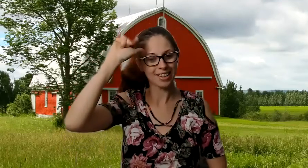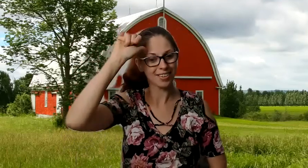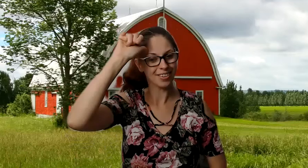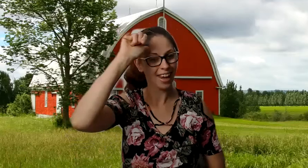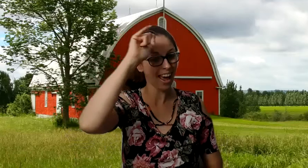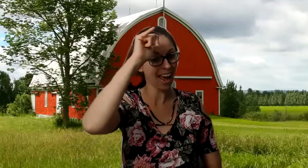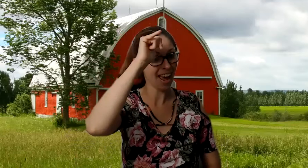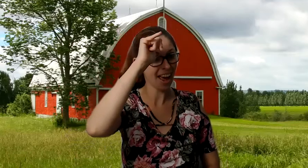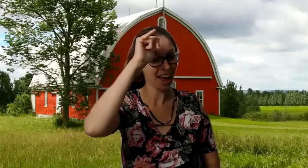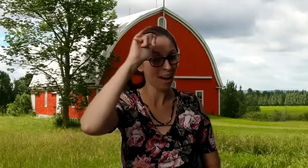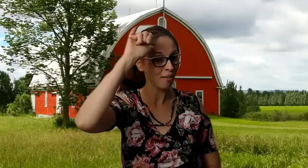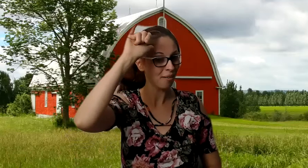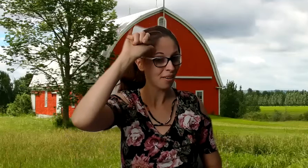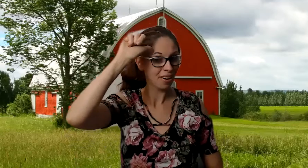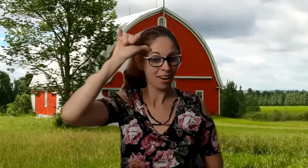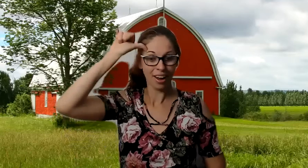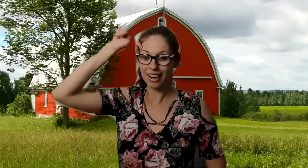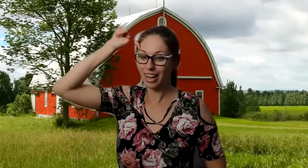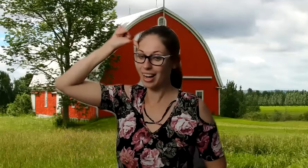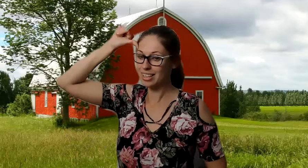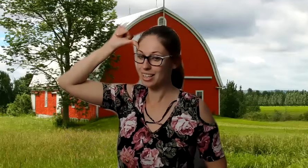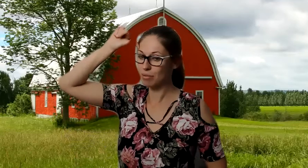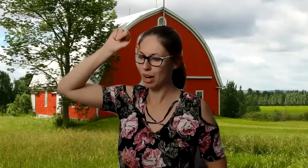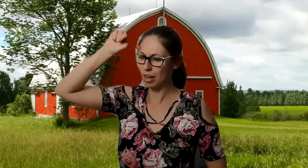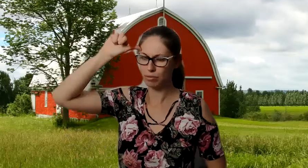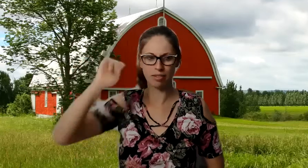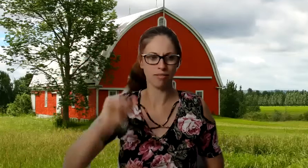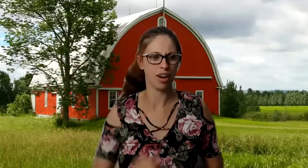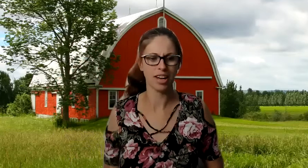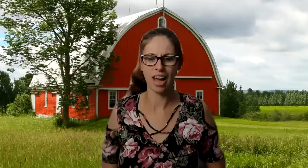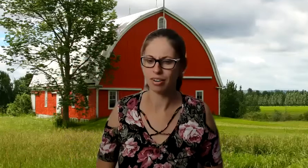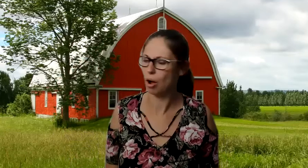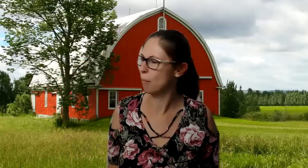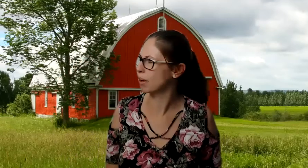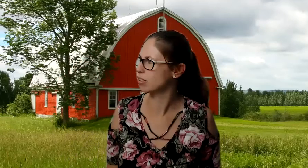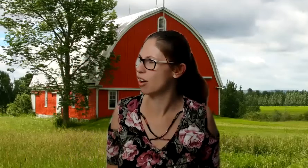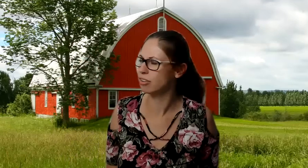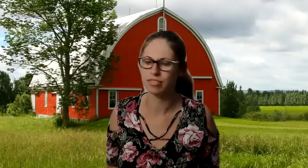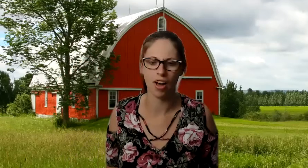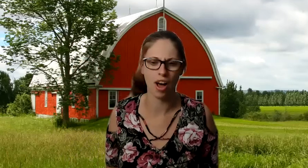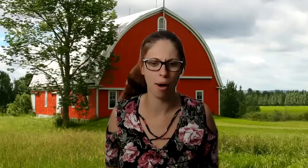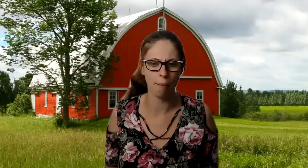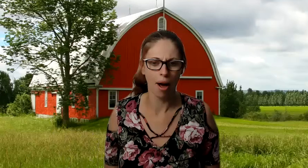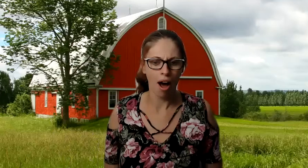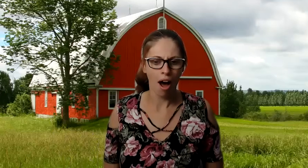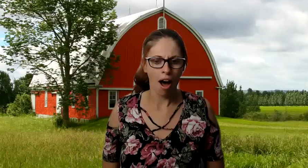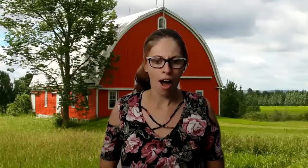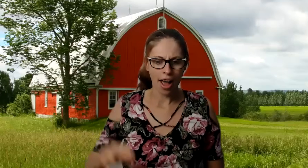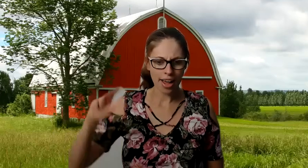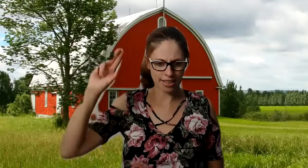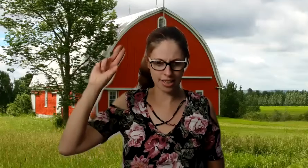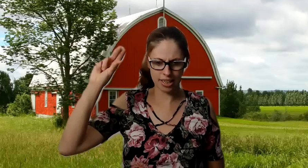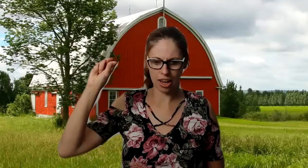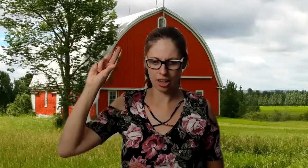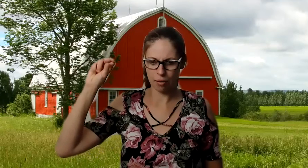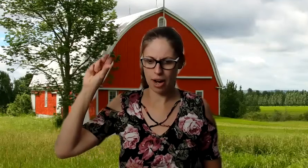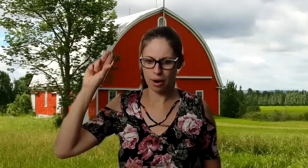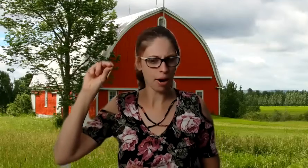do cow. Okay, let's see what else we can find down on Old MacDonald's farm. It's a duck. Quack, quack,